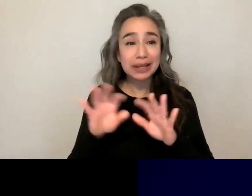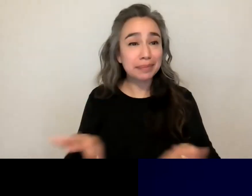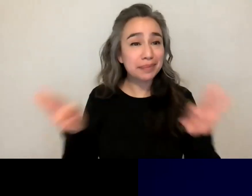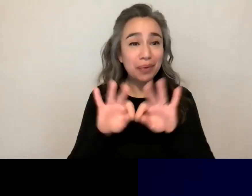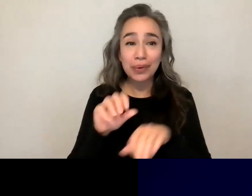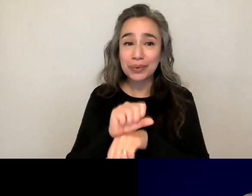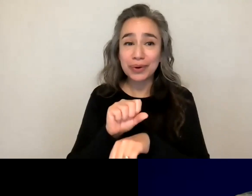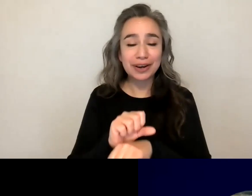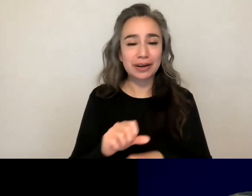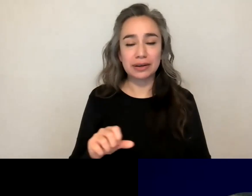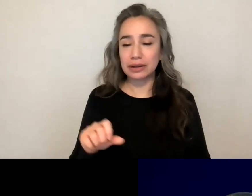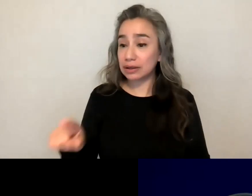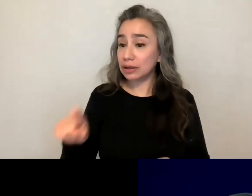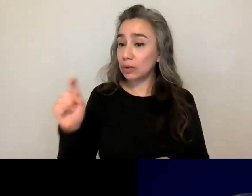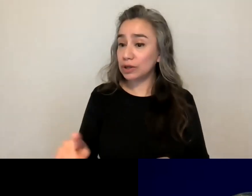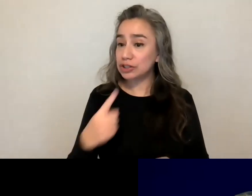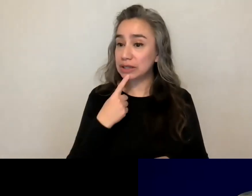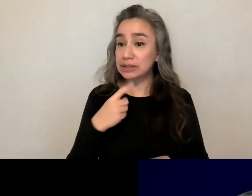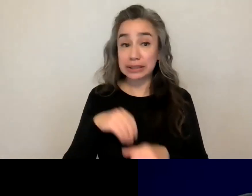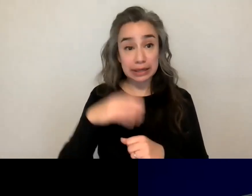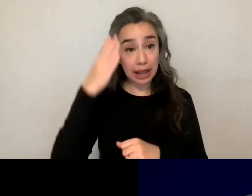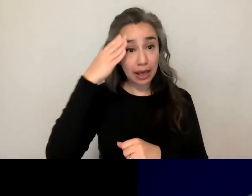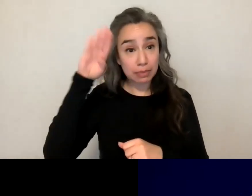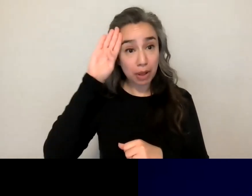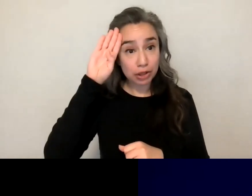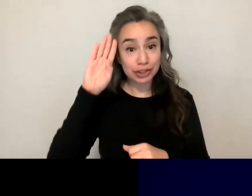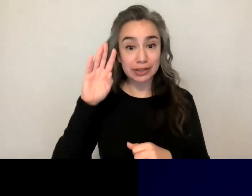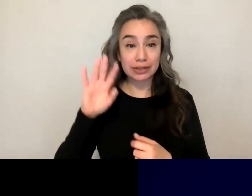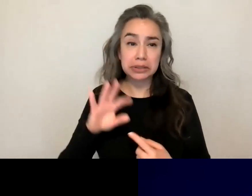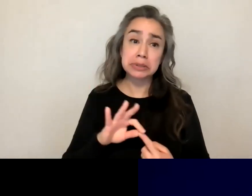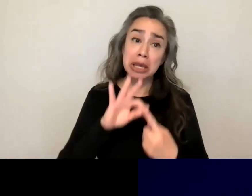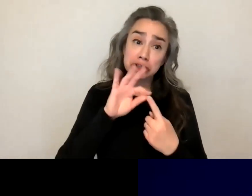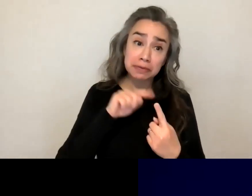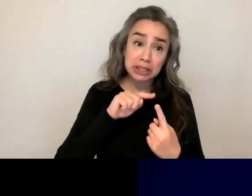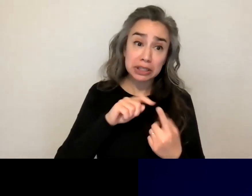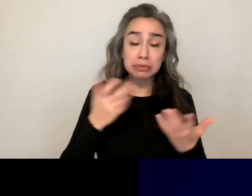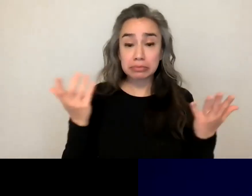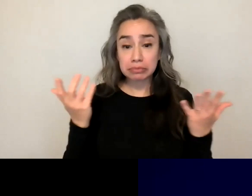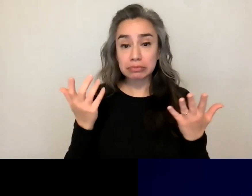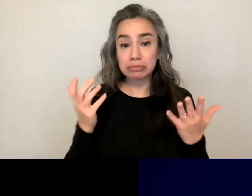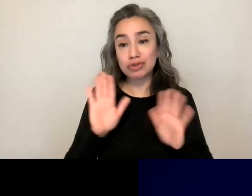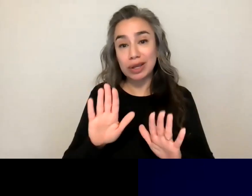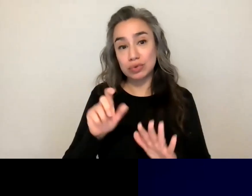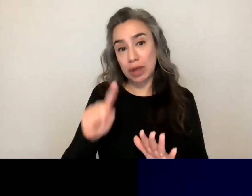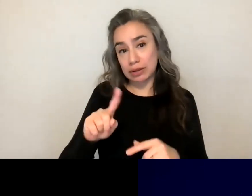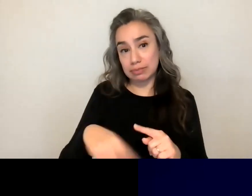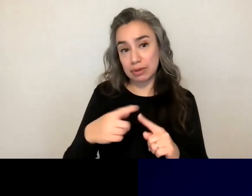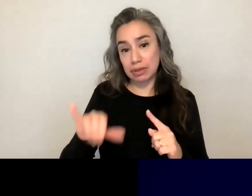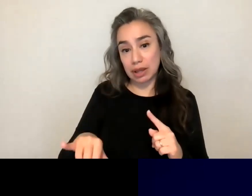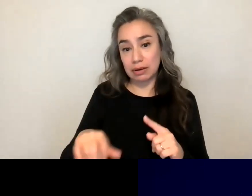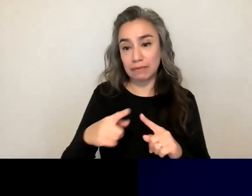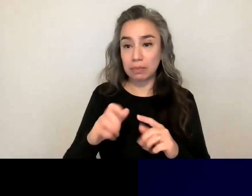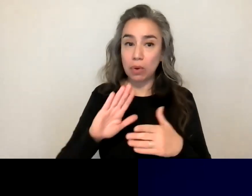question comes in with an anthropology, especially from that perspective, but I think it's great to ask about this from